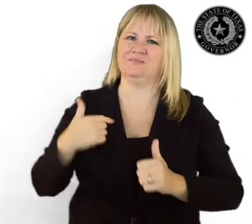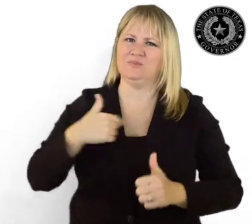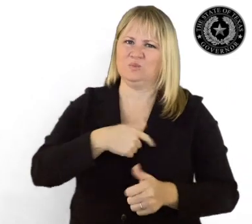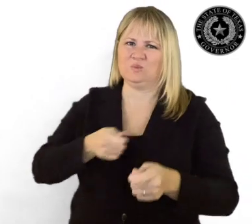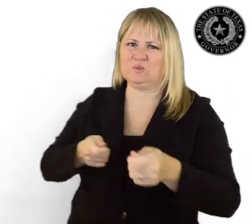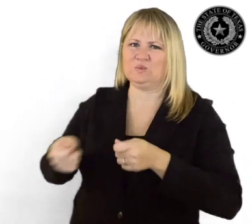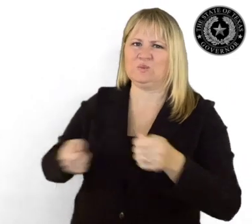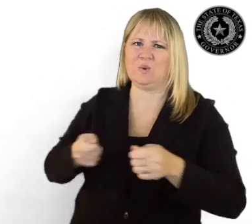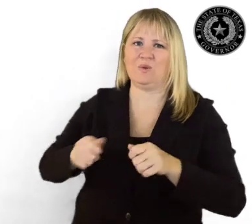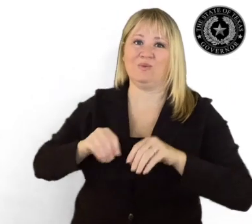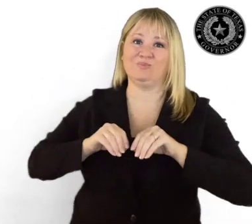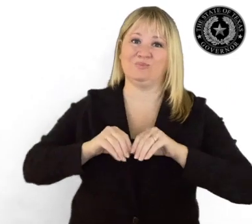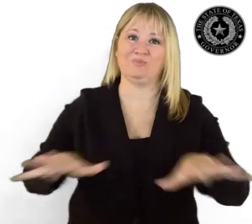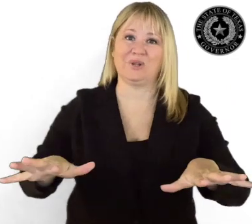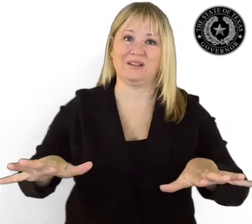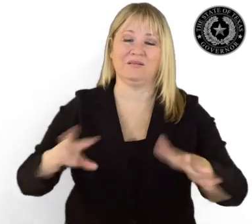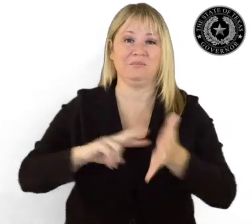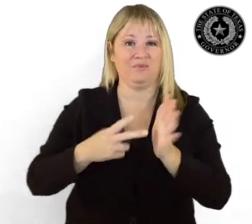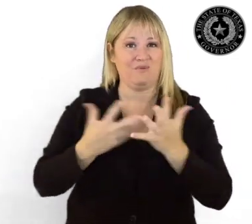Services, and